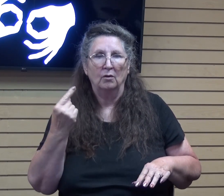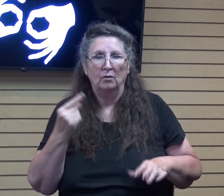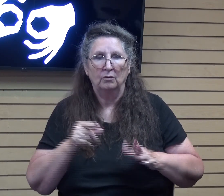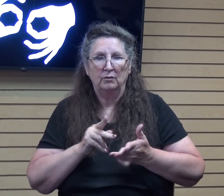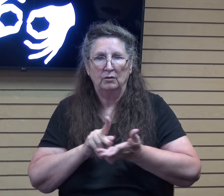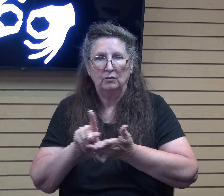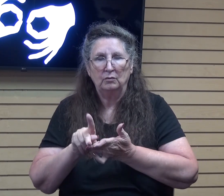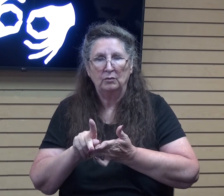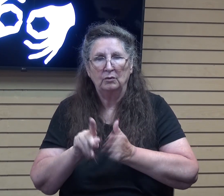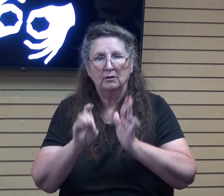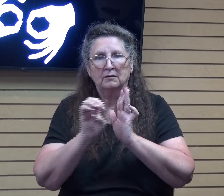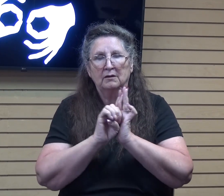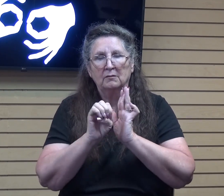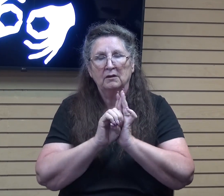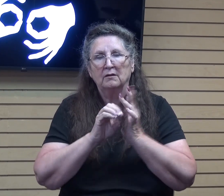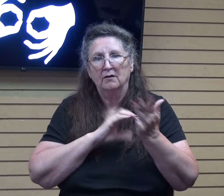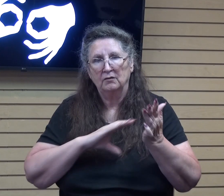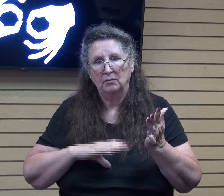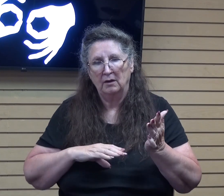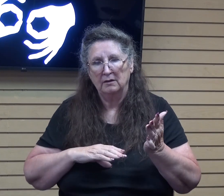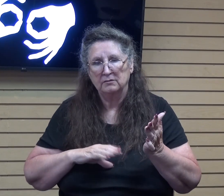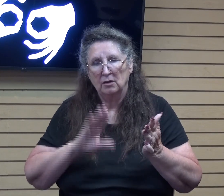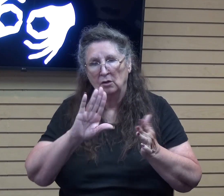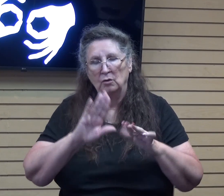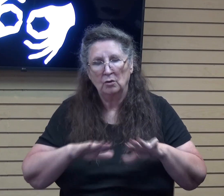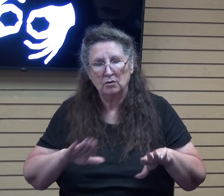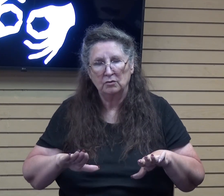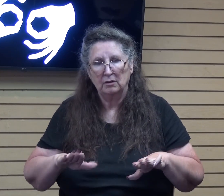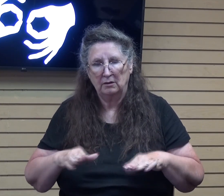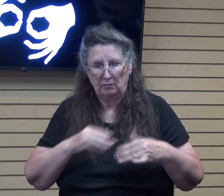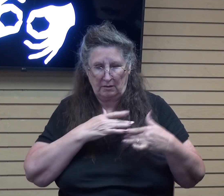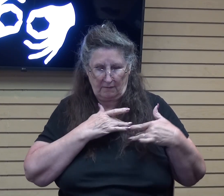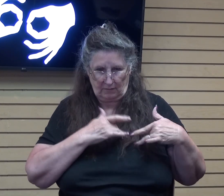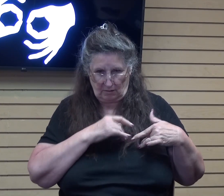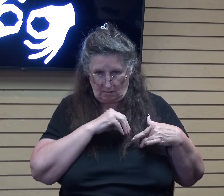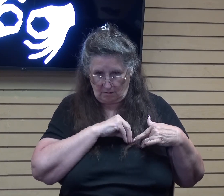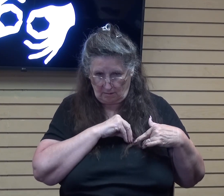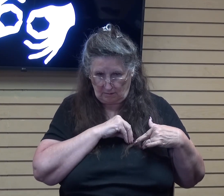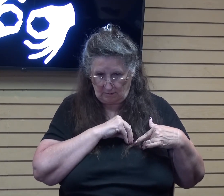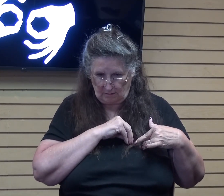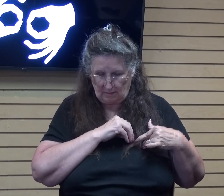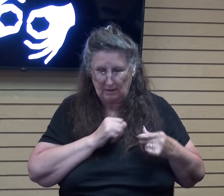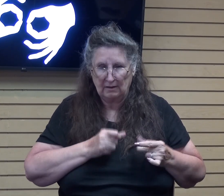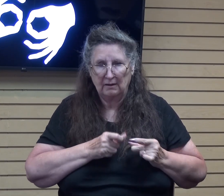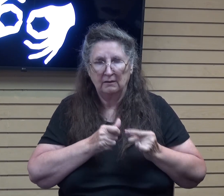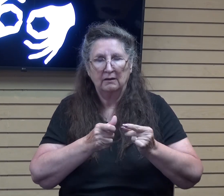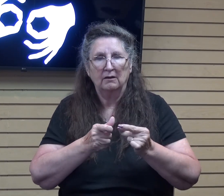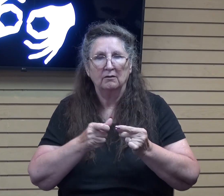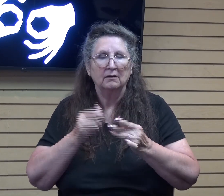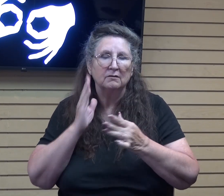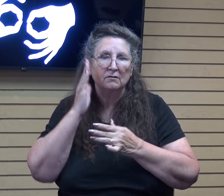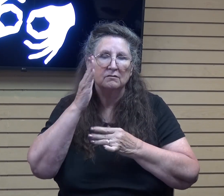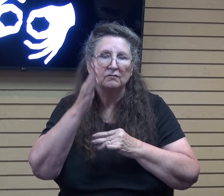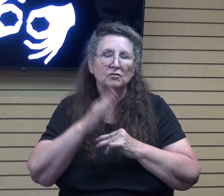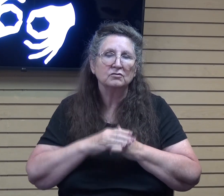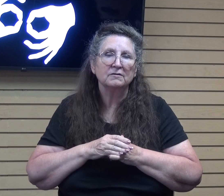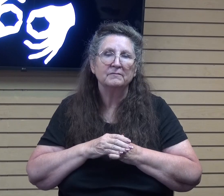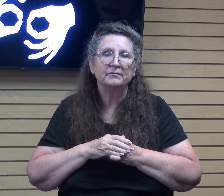example of Christ they ever carry in their hearts with them into their future. Let's